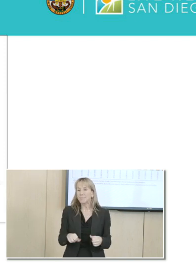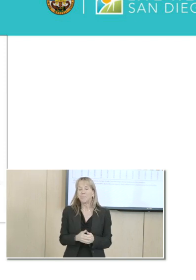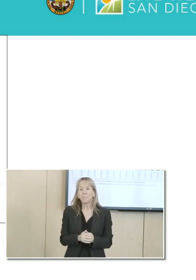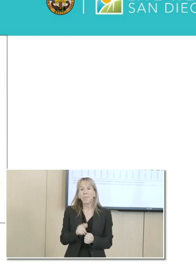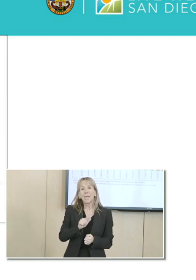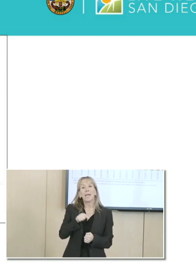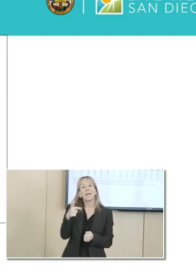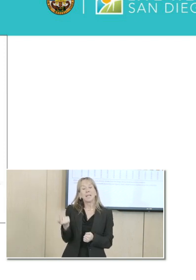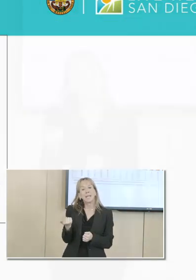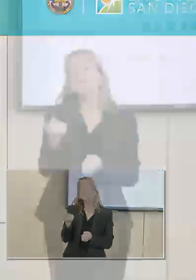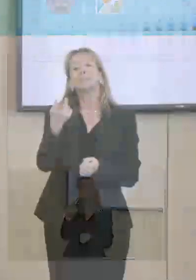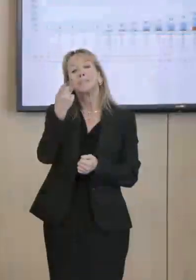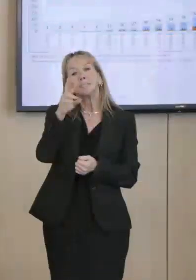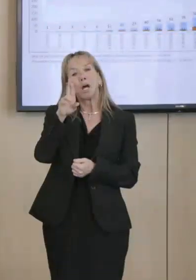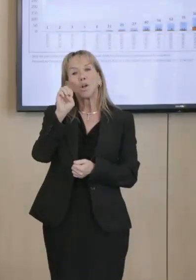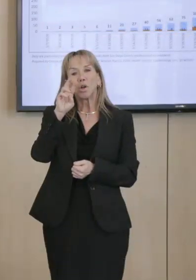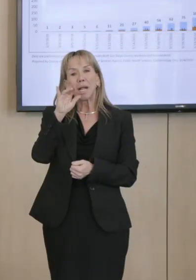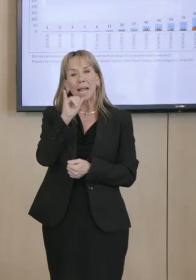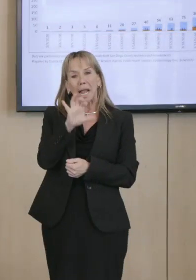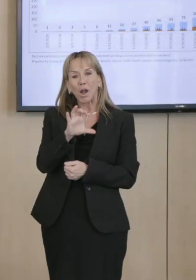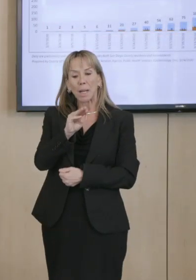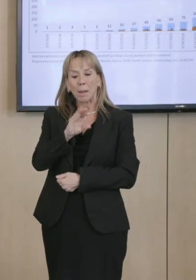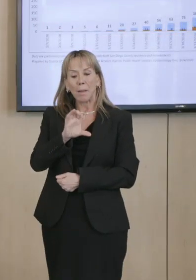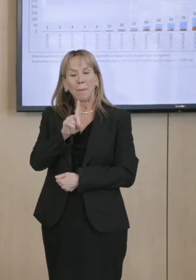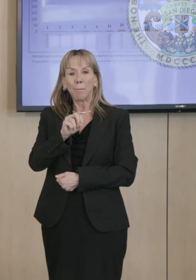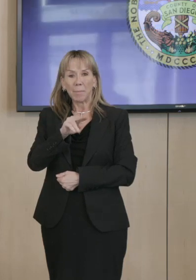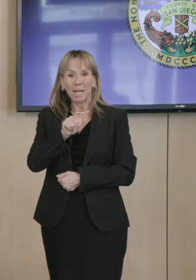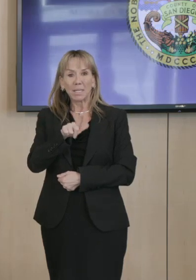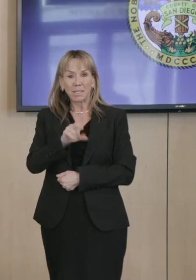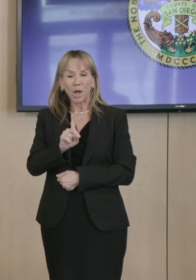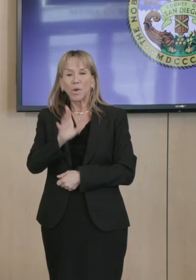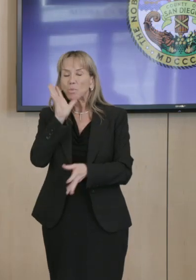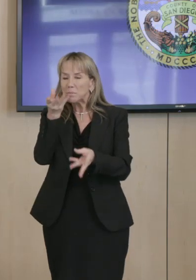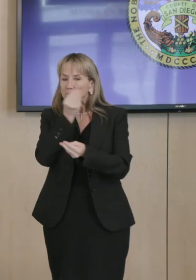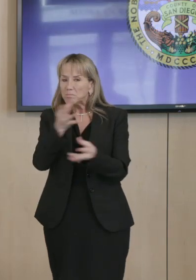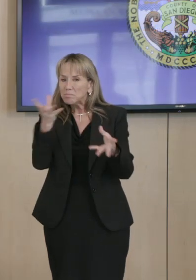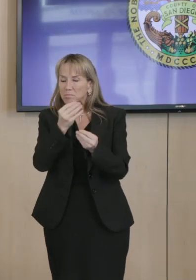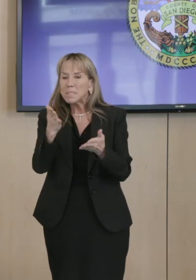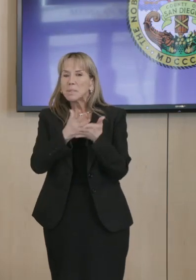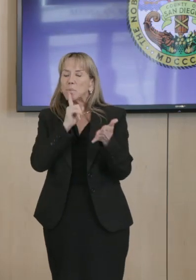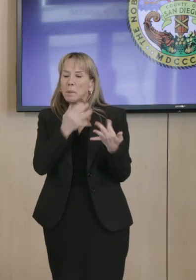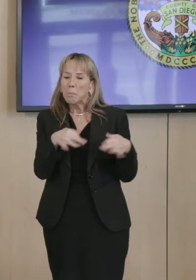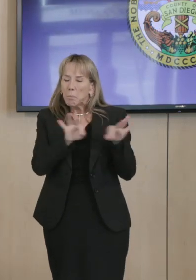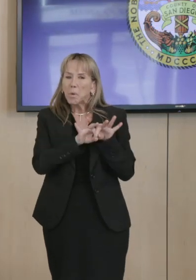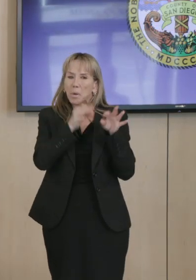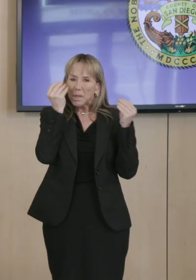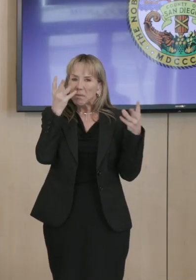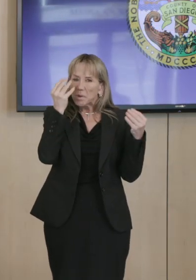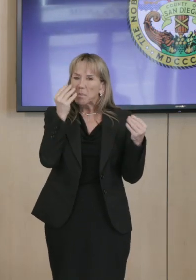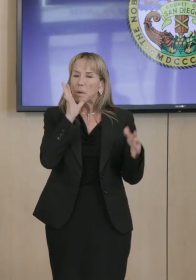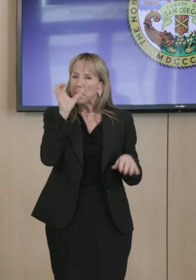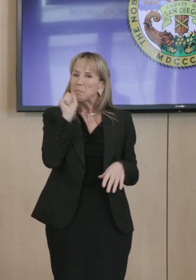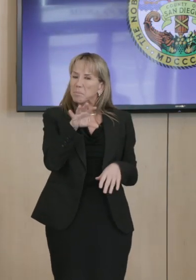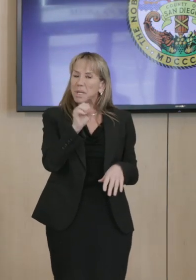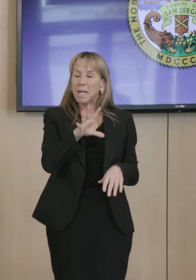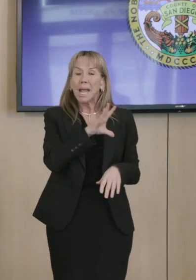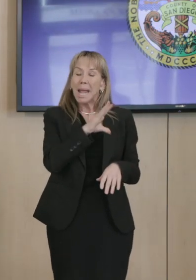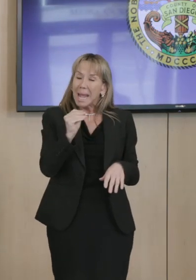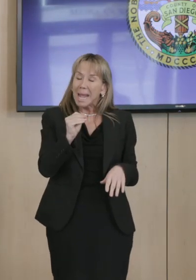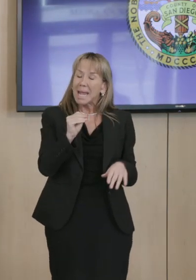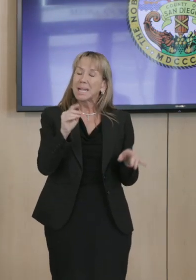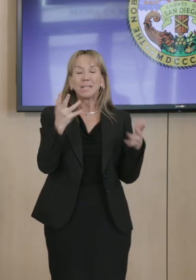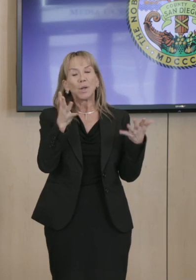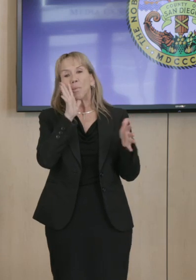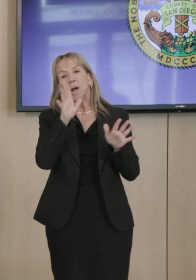who's going to share information, updates, some data, some key points, and then Dr. McDonald will also be presenting